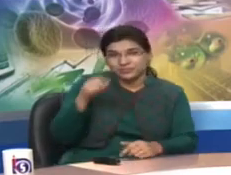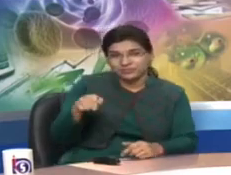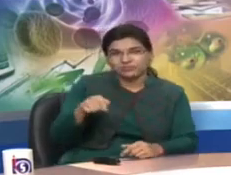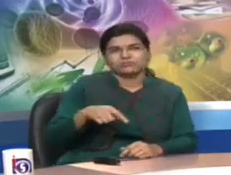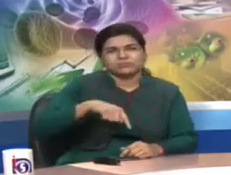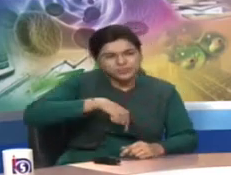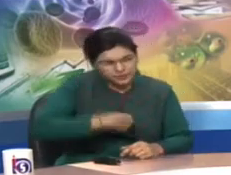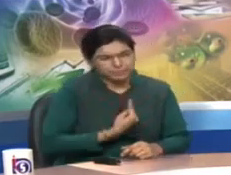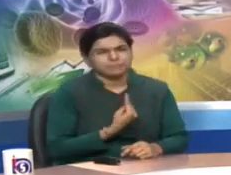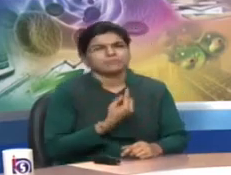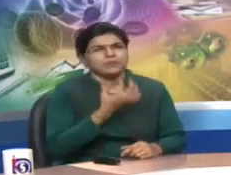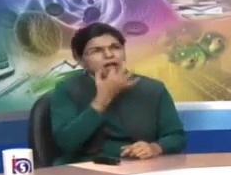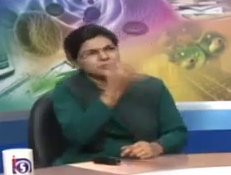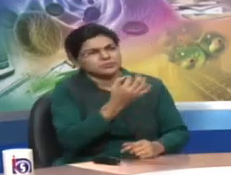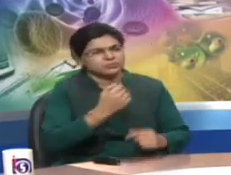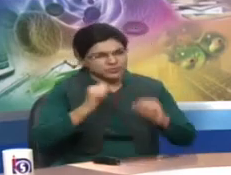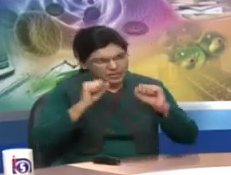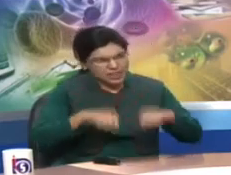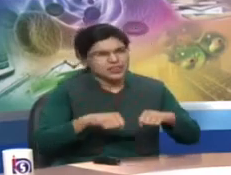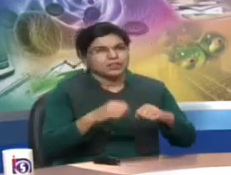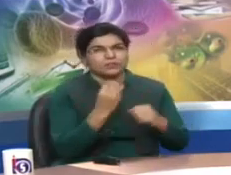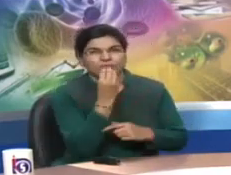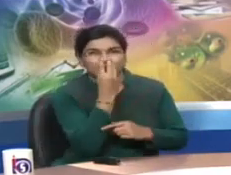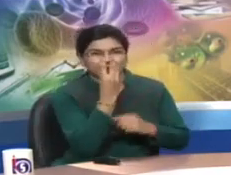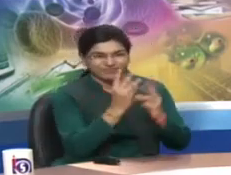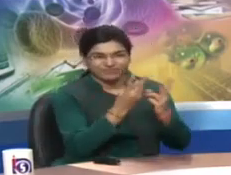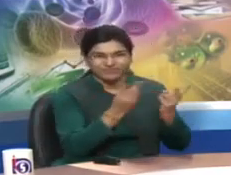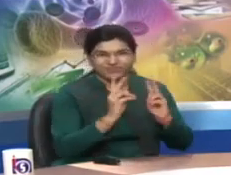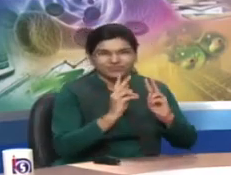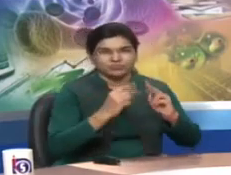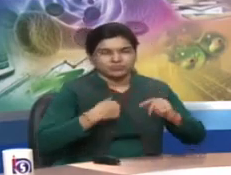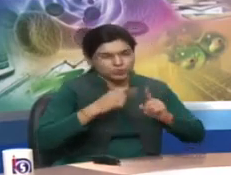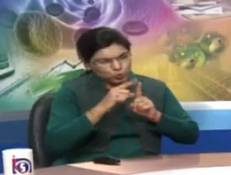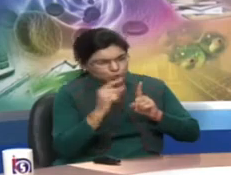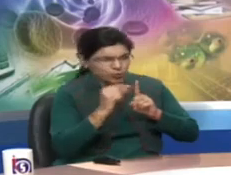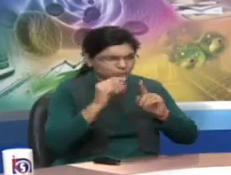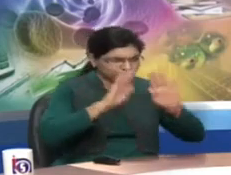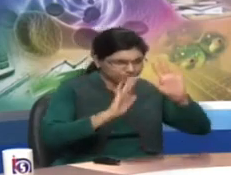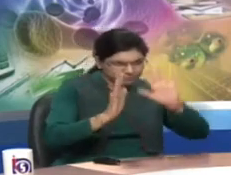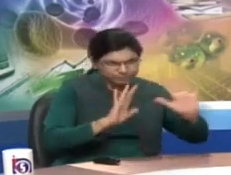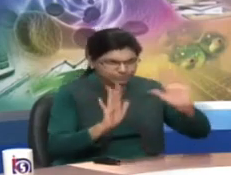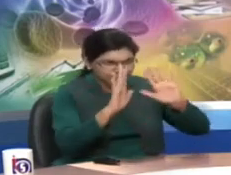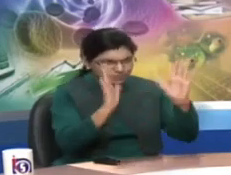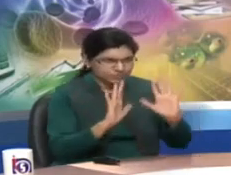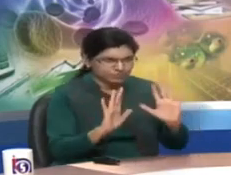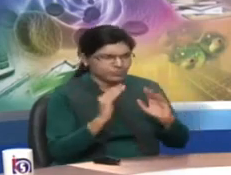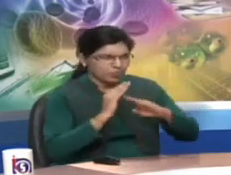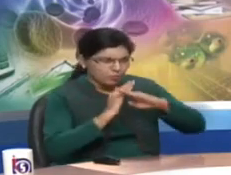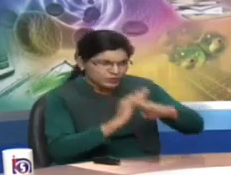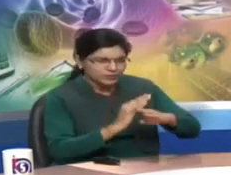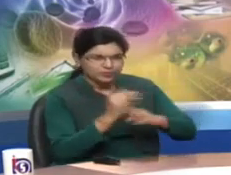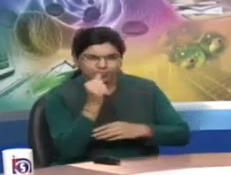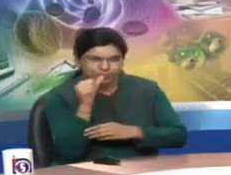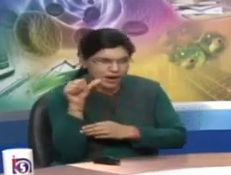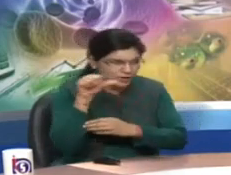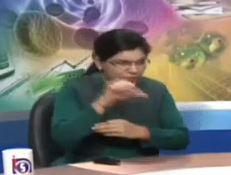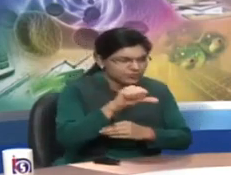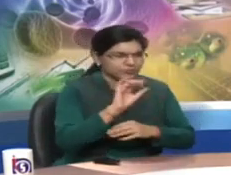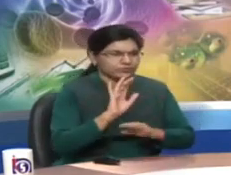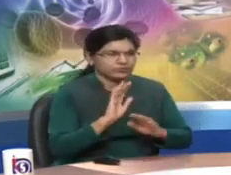Going further, the son says, what matters to me that my rose plants remain